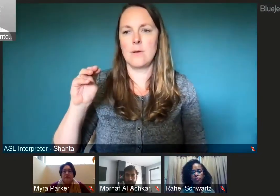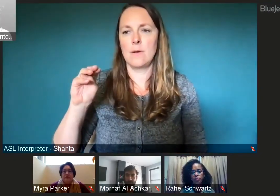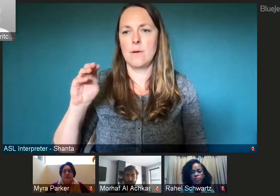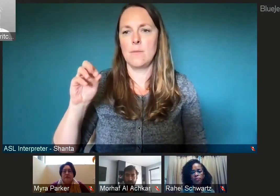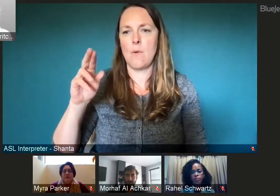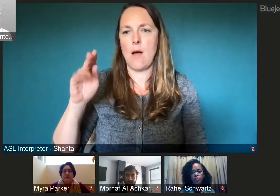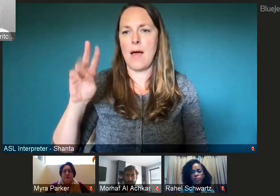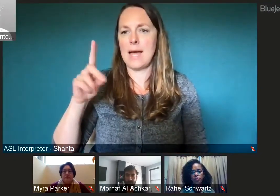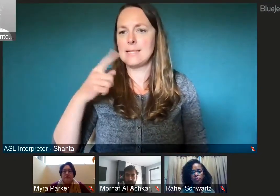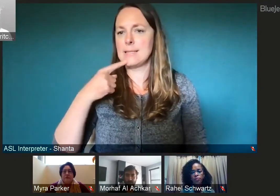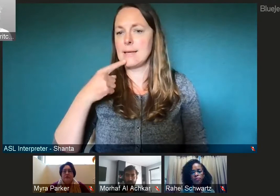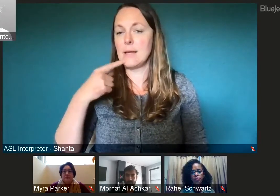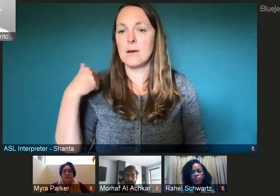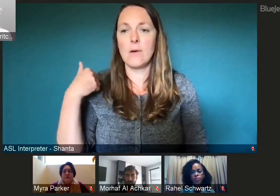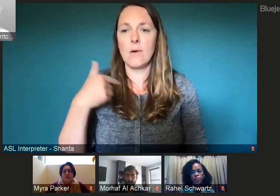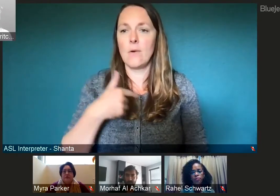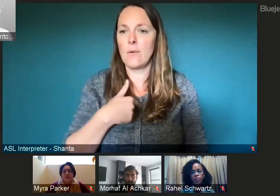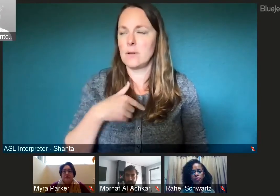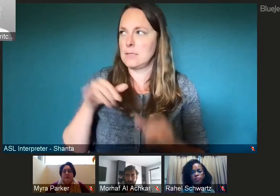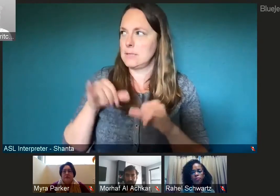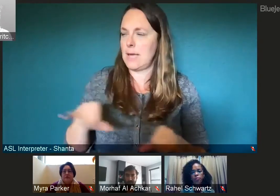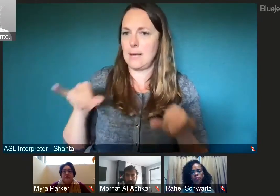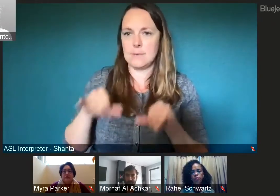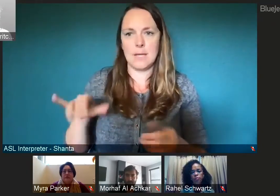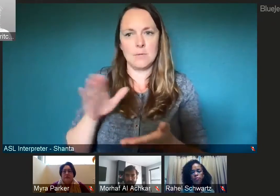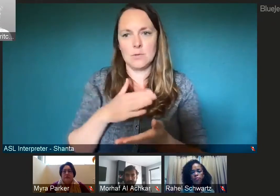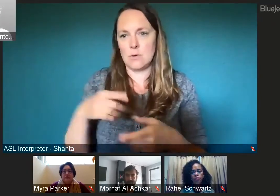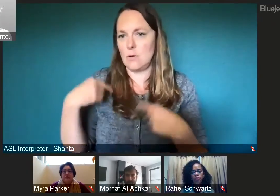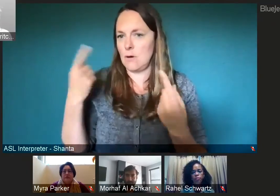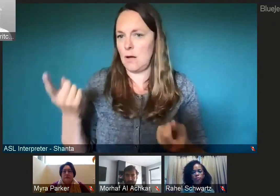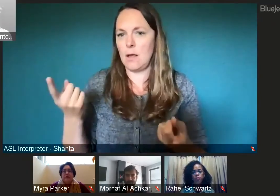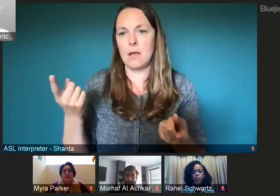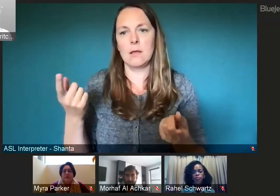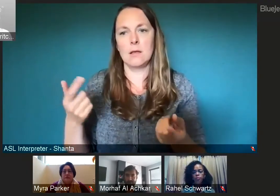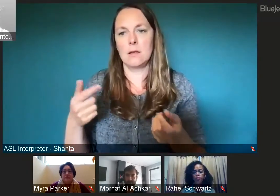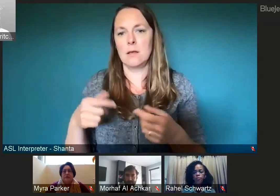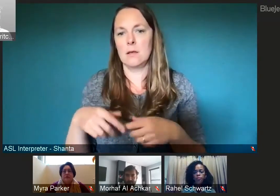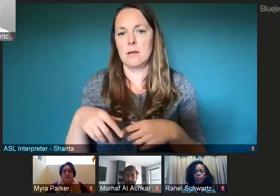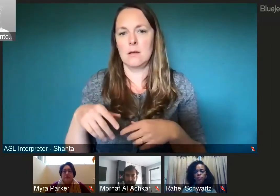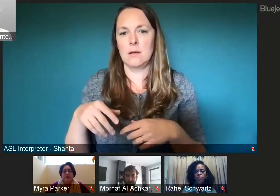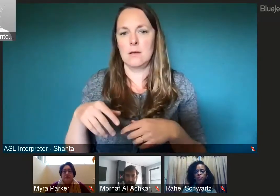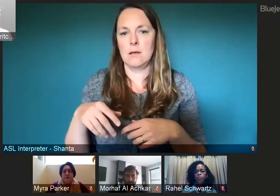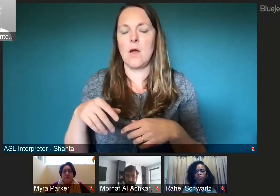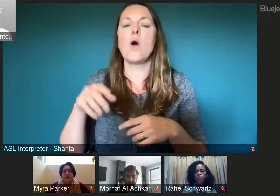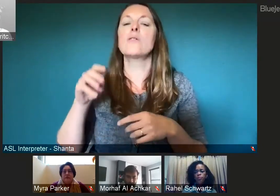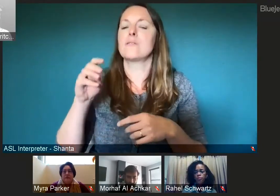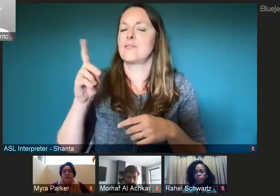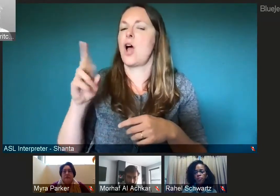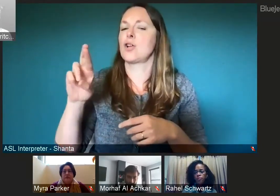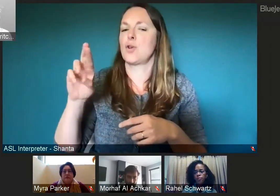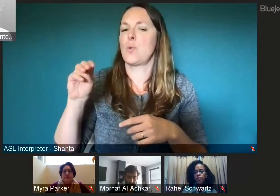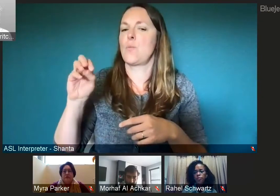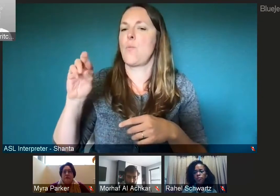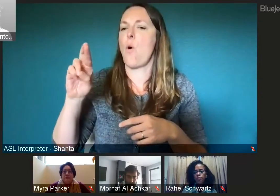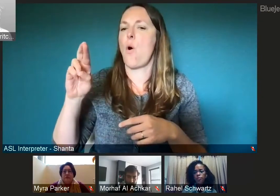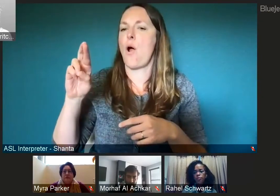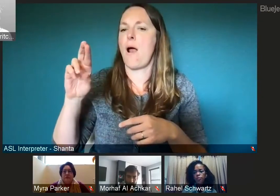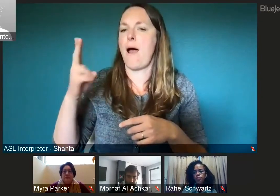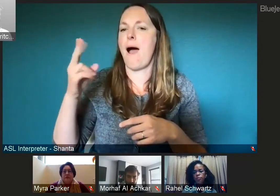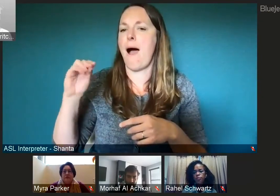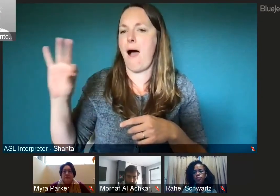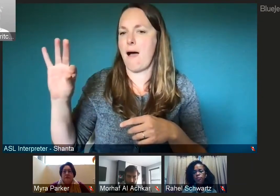we've been singing that song forever. Diversify your workforce, diversify your workforce. And when you diversify